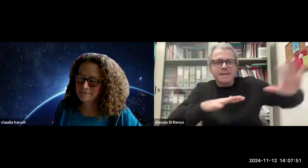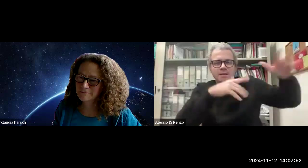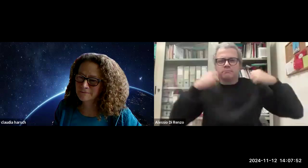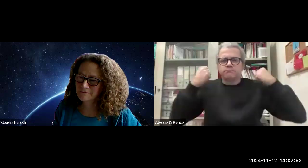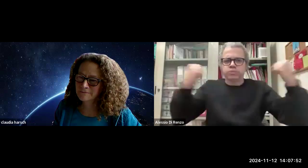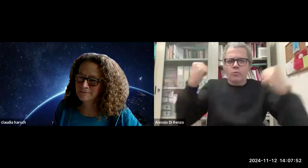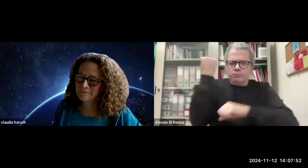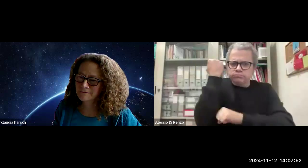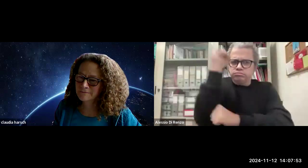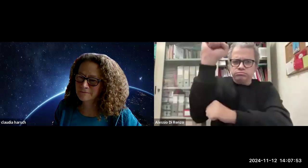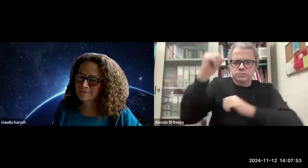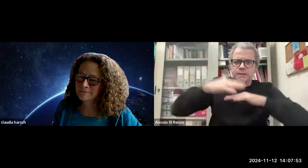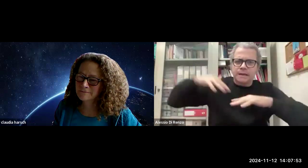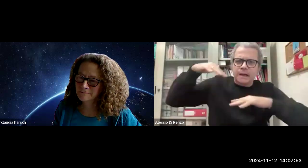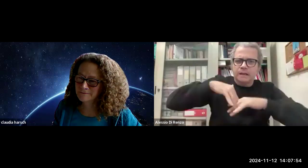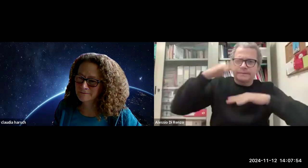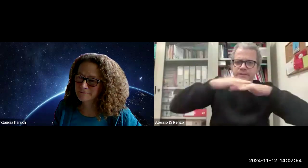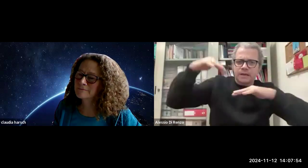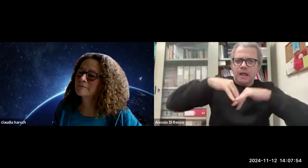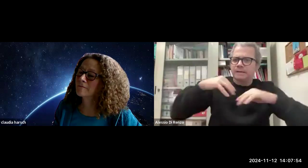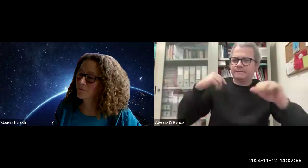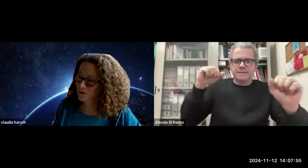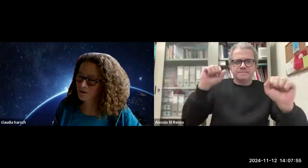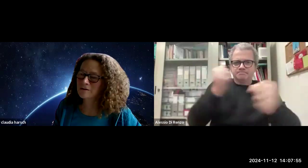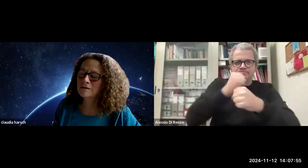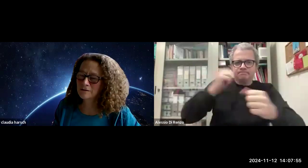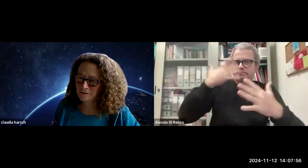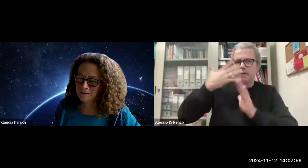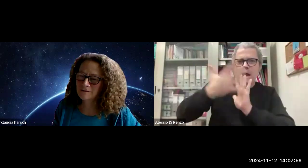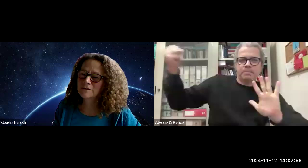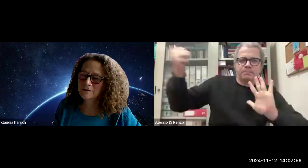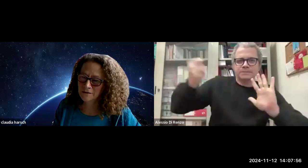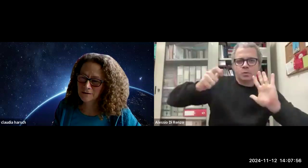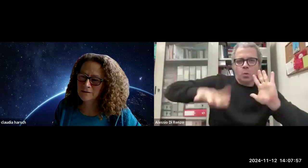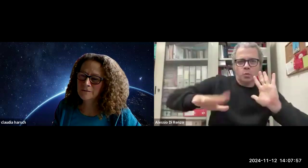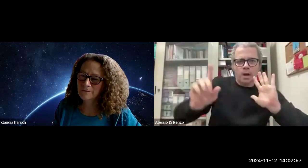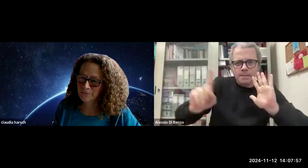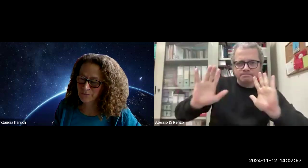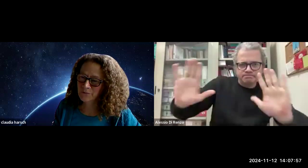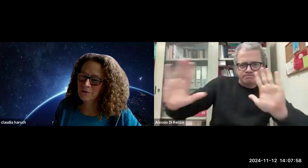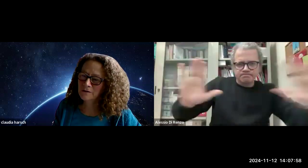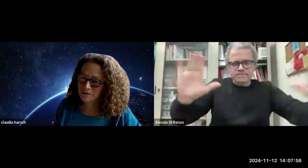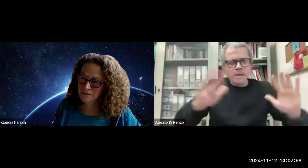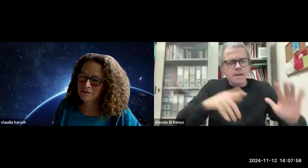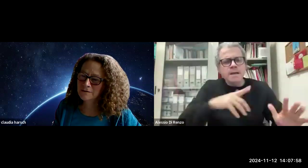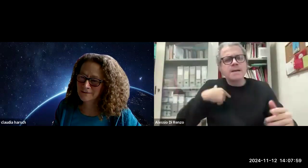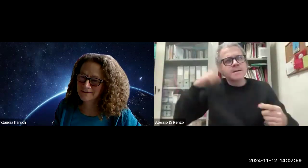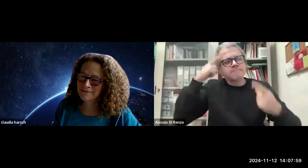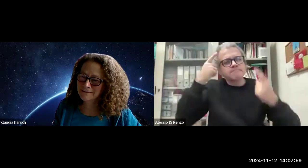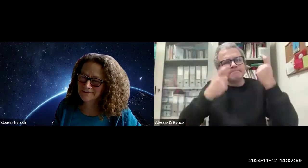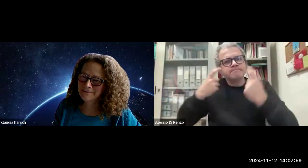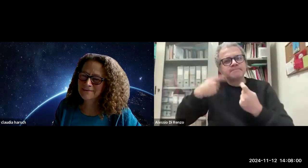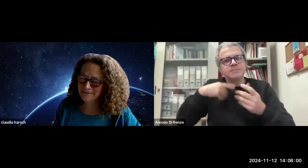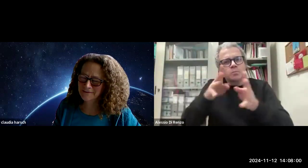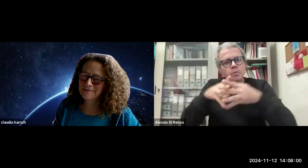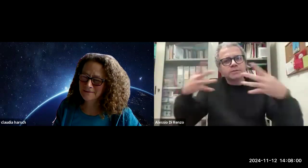we also have native sign language teachers. We have hearing sign language teachers. We have different ideas on who can be a sign